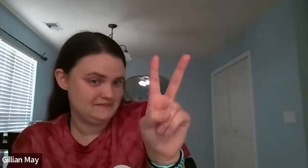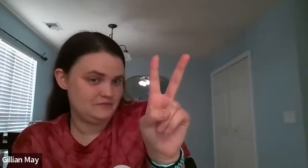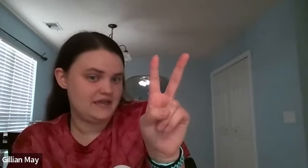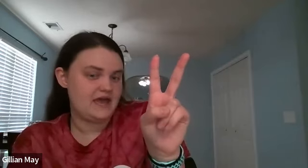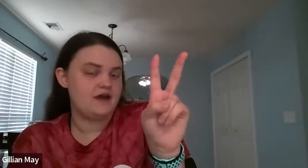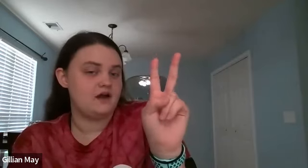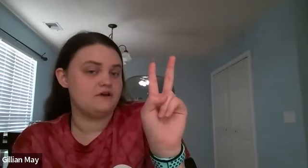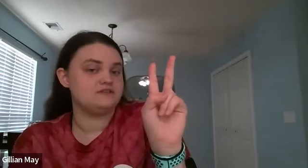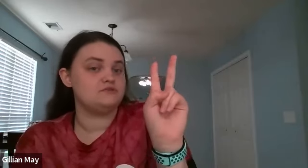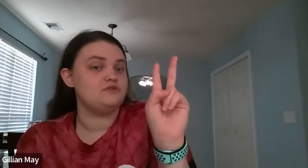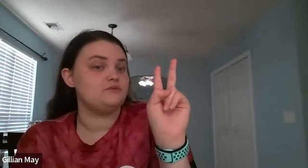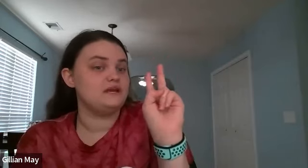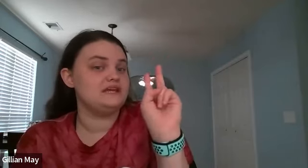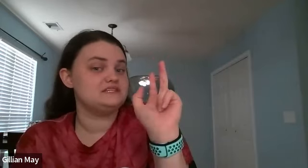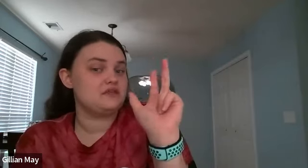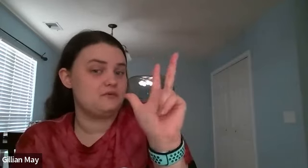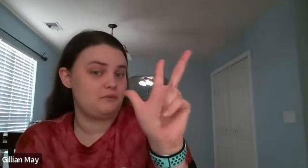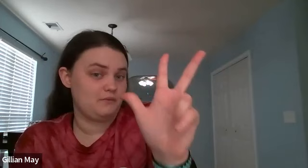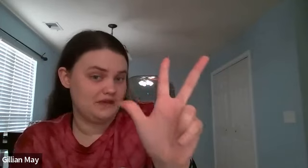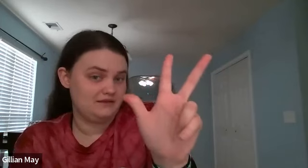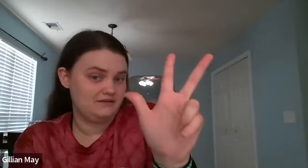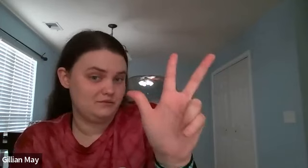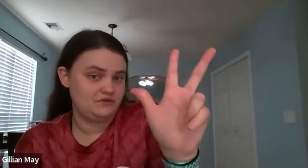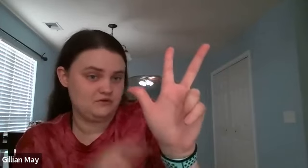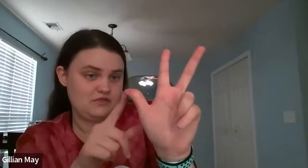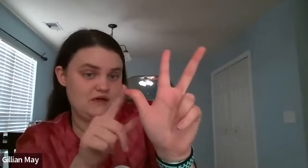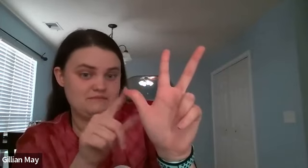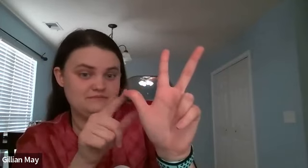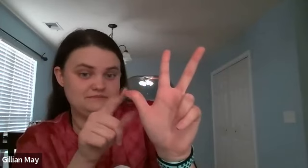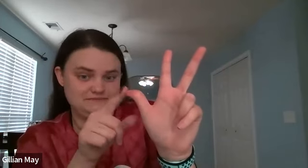Then we have, so 3 is 3 with your thumb.